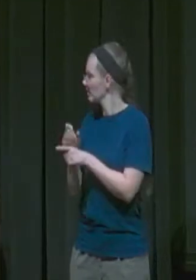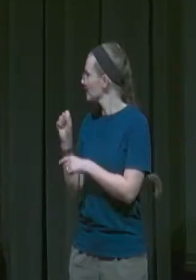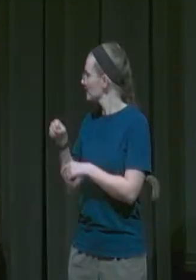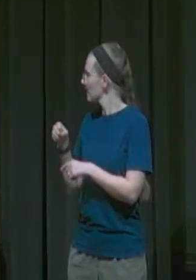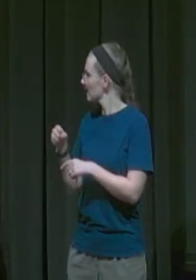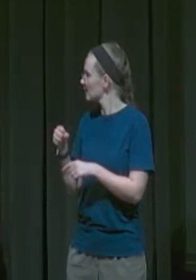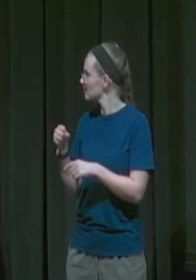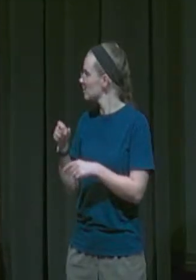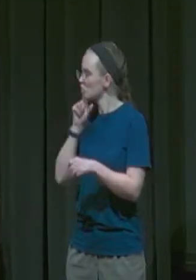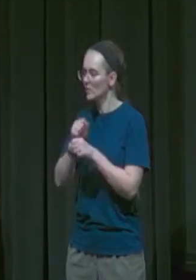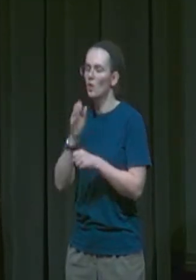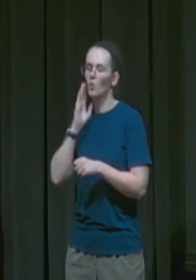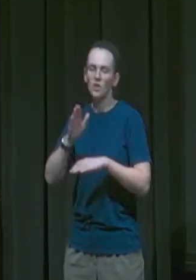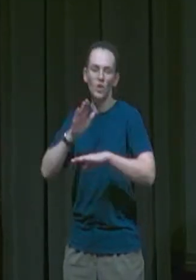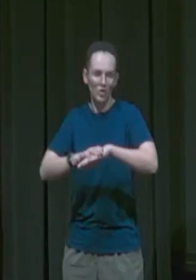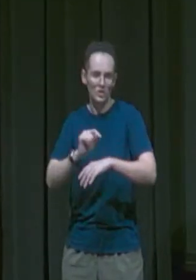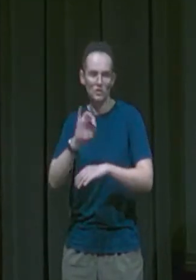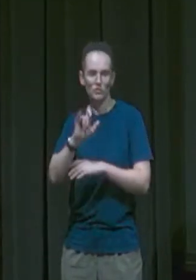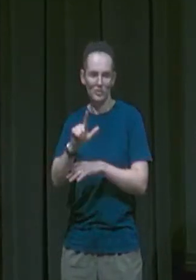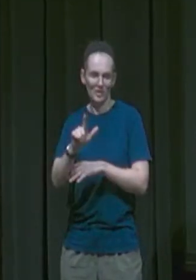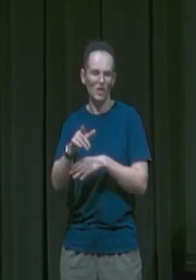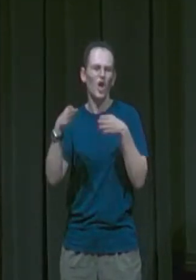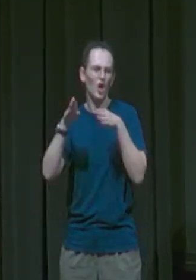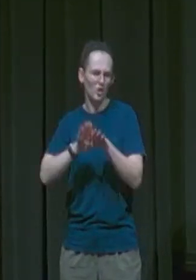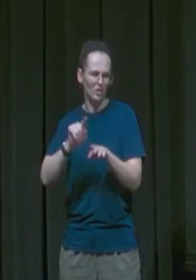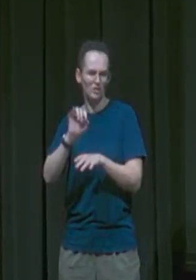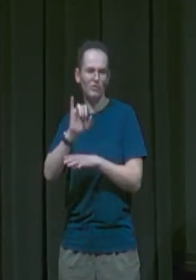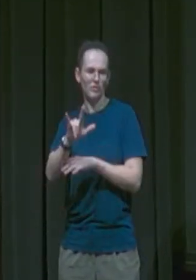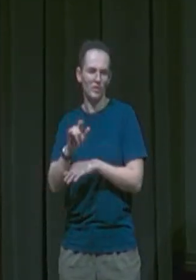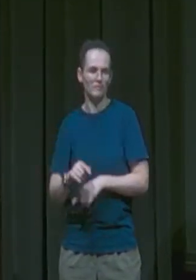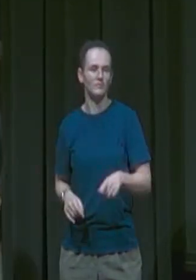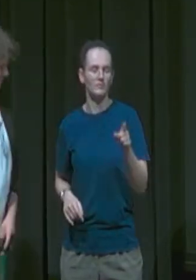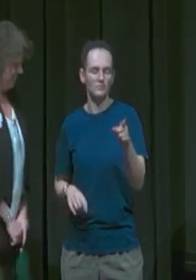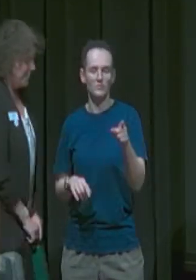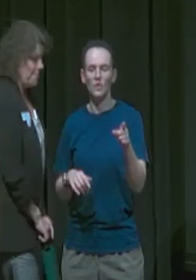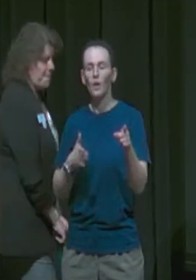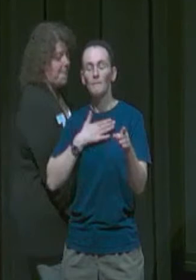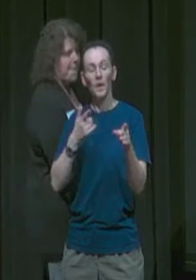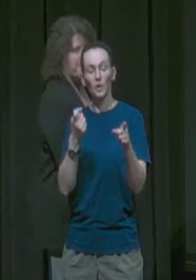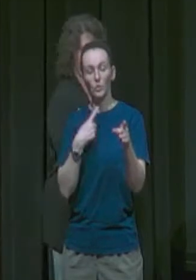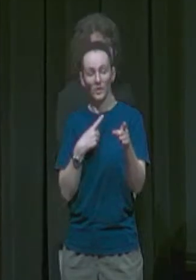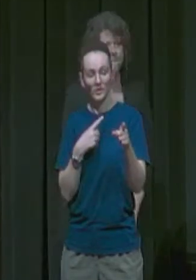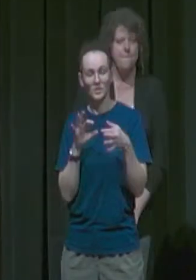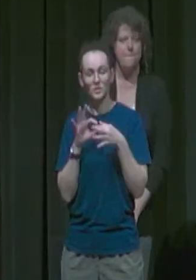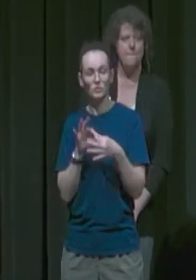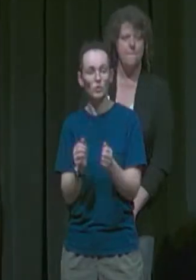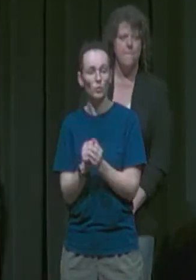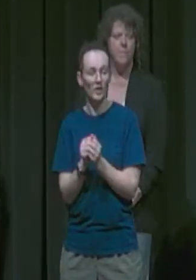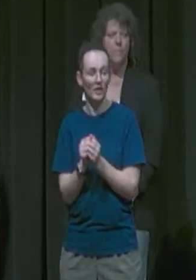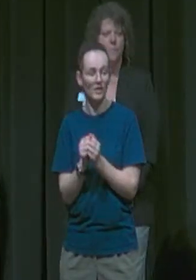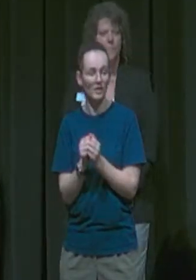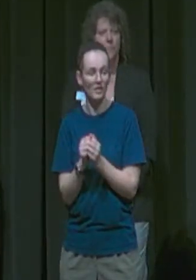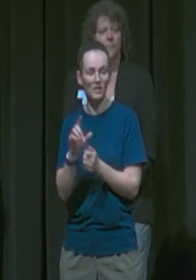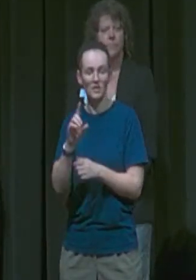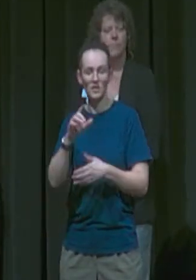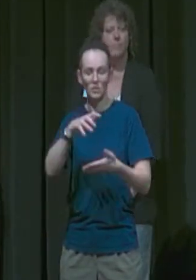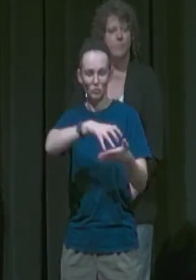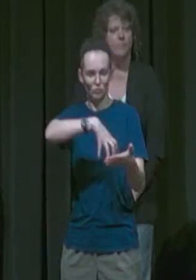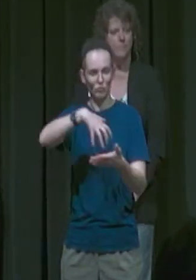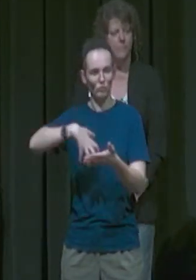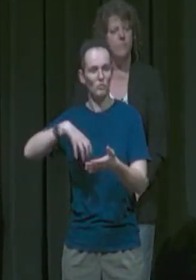Yes, it will be on a trail that's closed. At Highland, yeah. Okay, my question concerns the dredging.